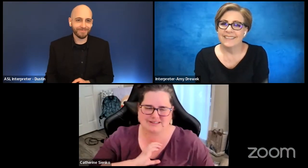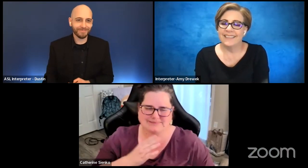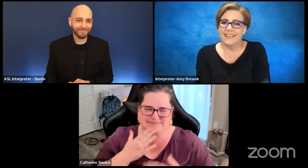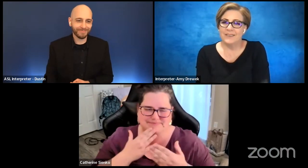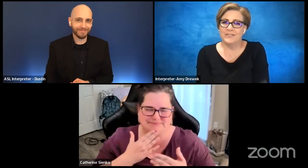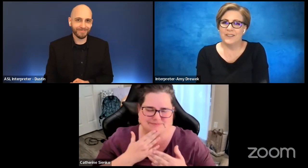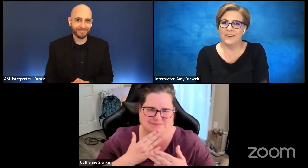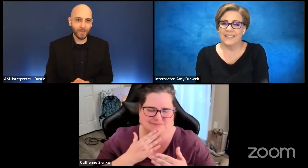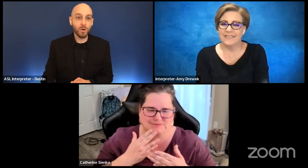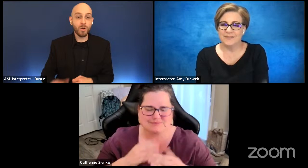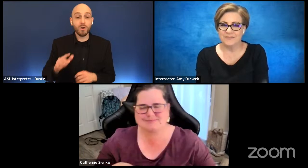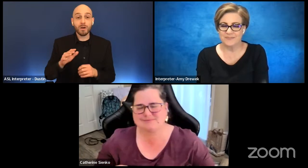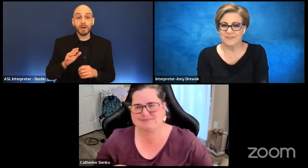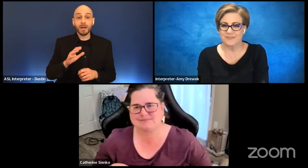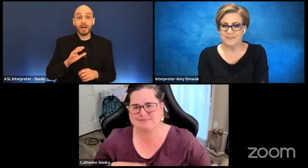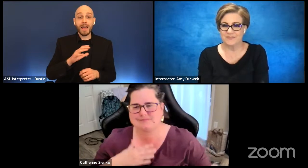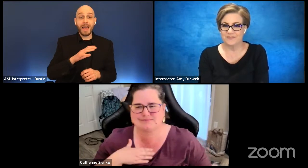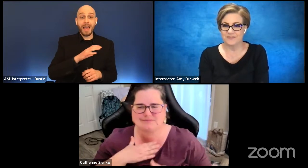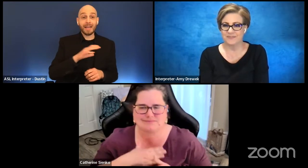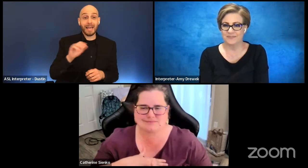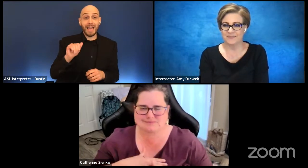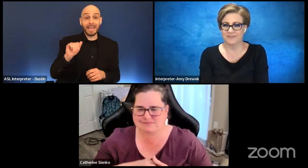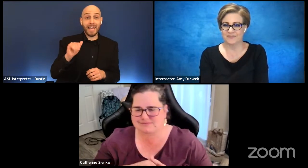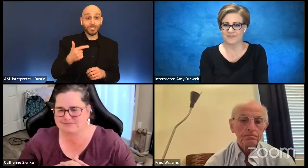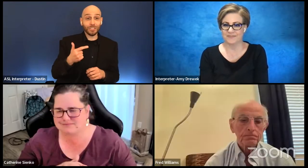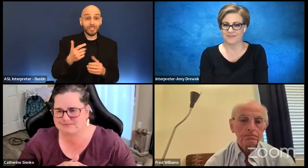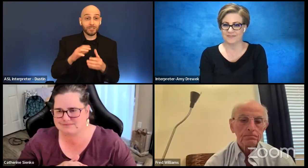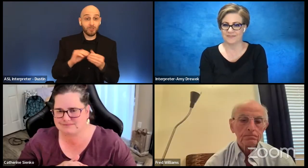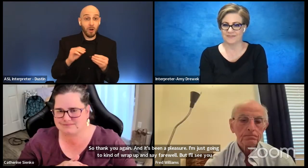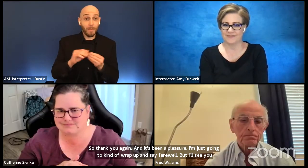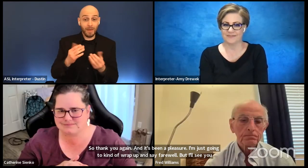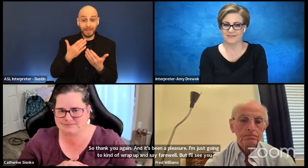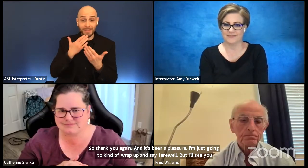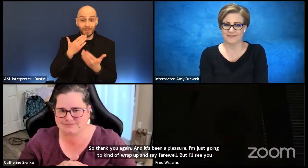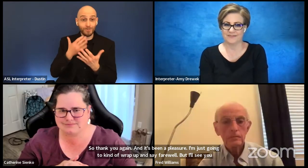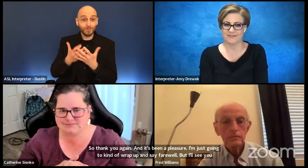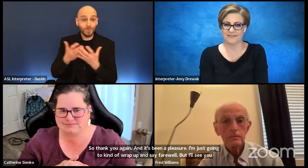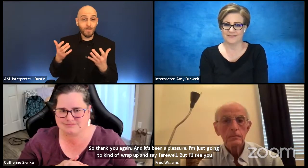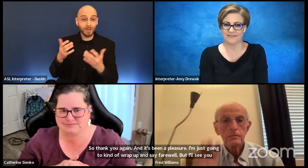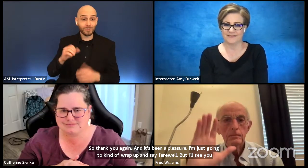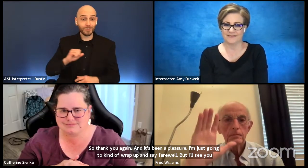Okay, so now, thank you Thank so you, much for all of Sherry. that, Sherry. Oh.